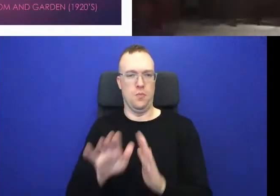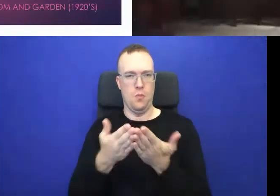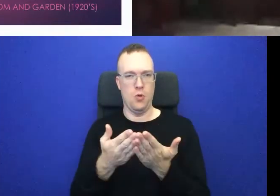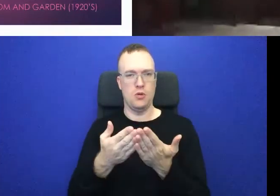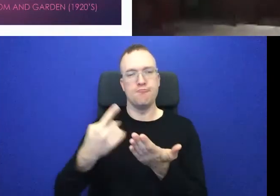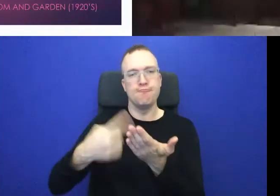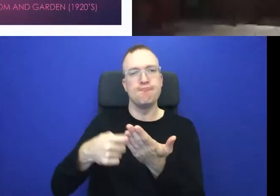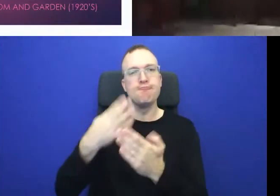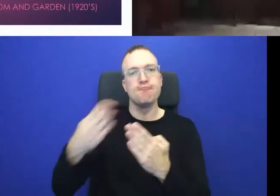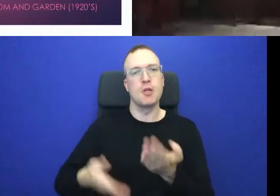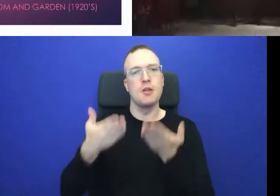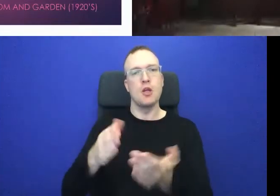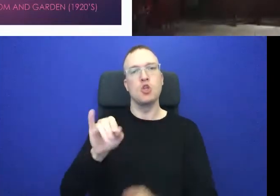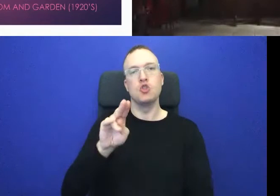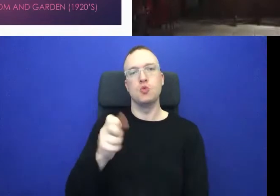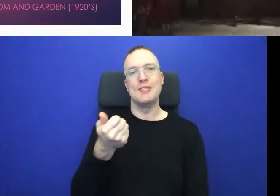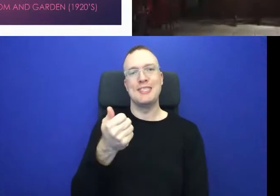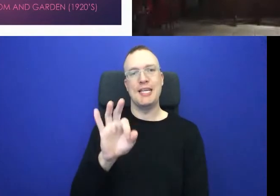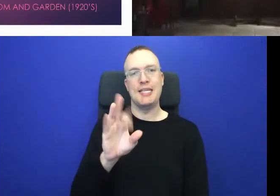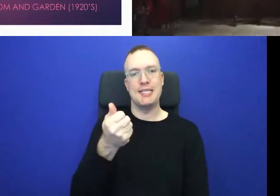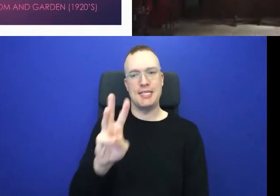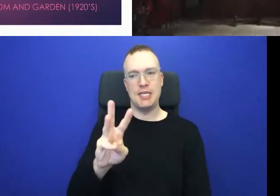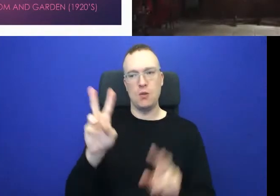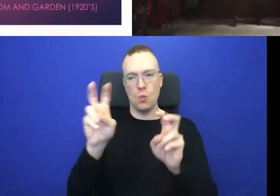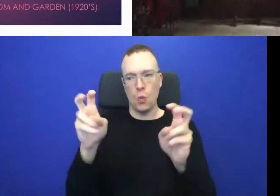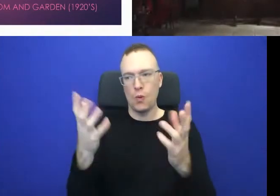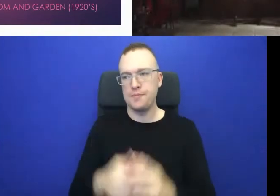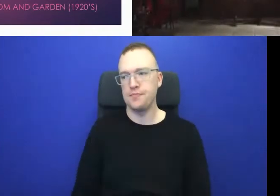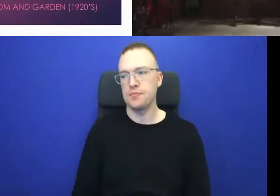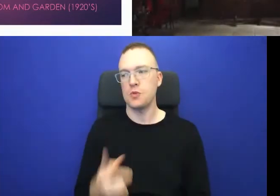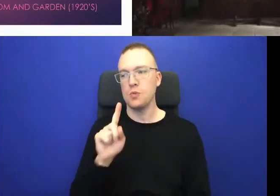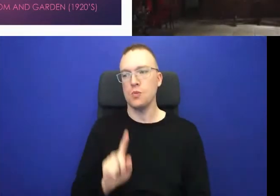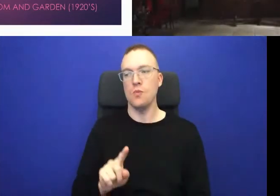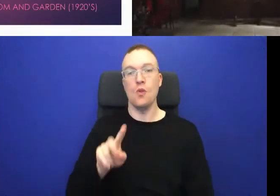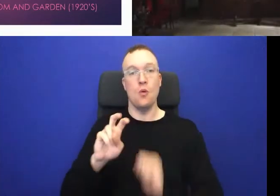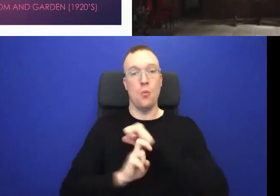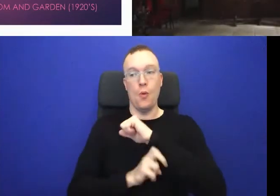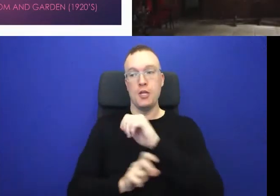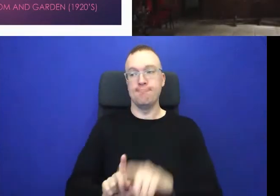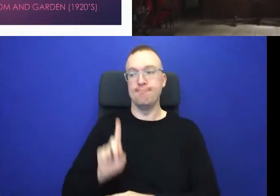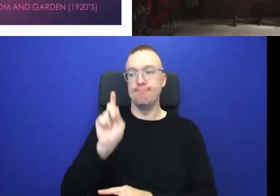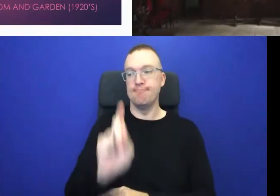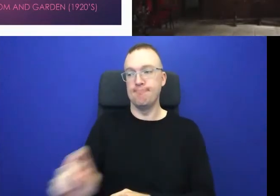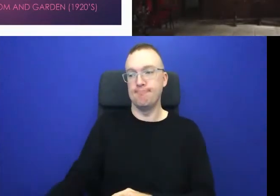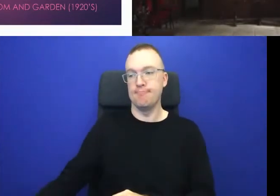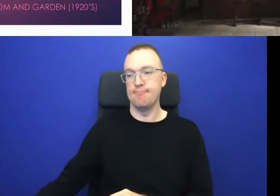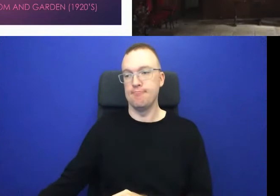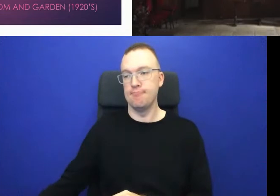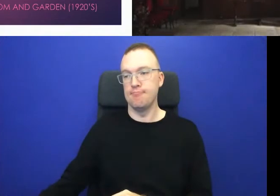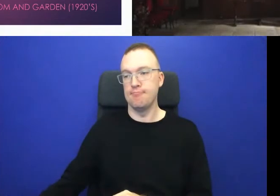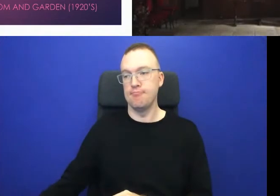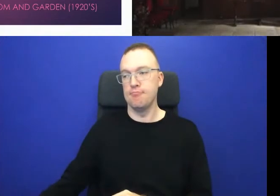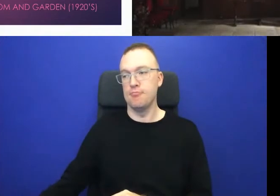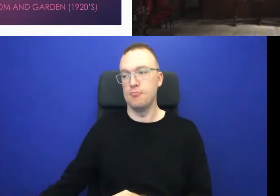June 1916. Quote, "We crossed the drawbridge over a grassy moat and passed through the